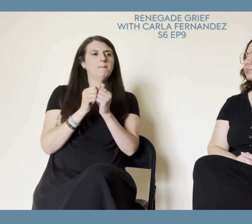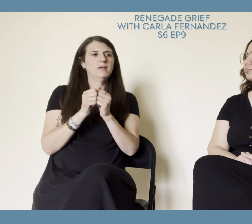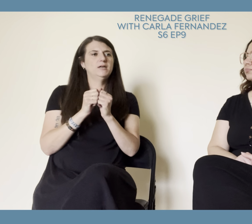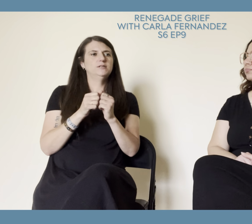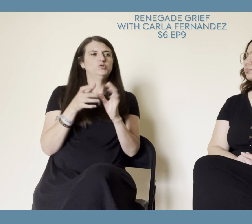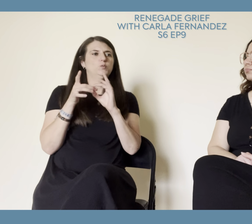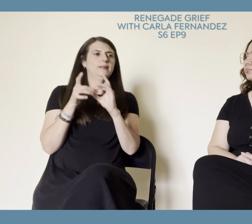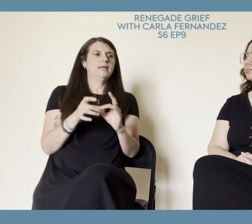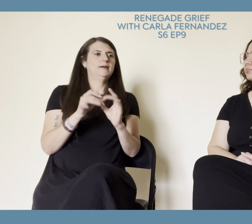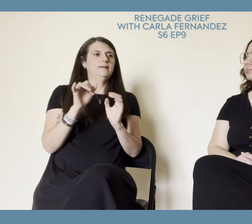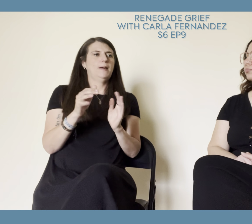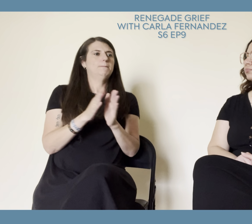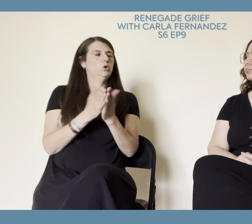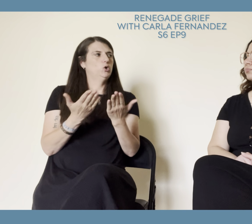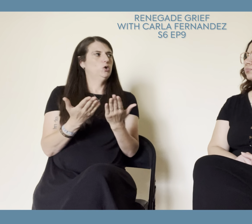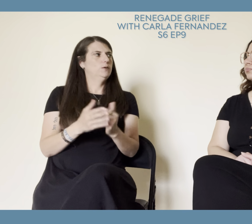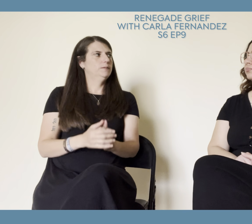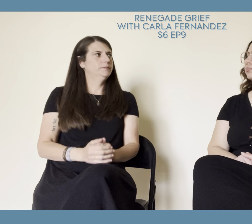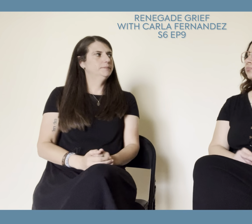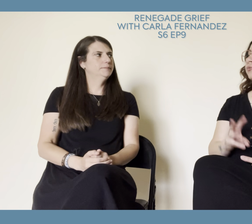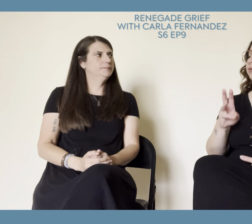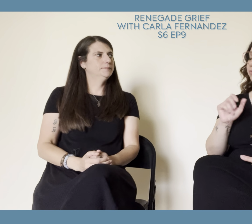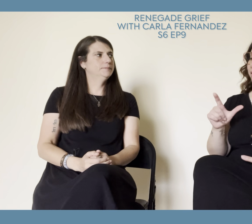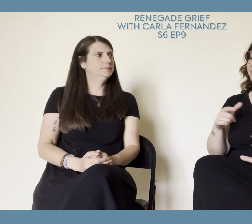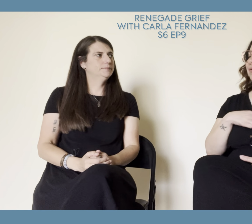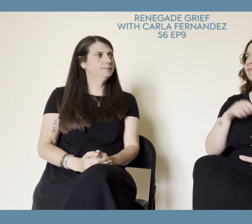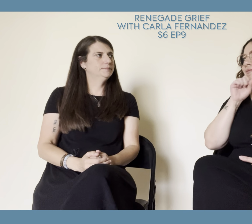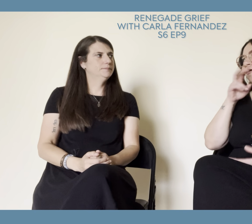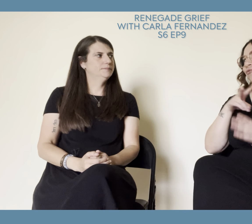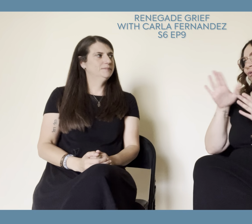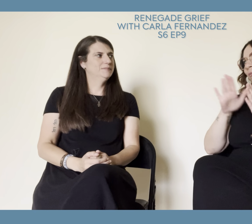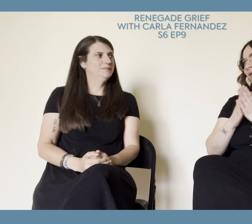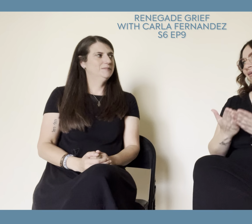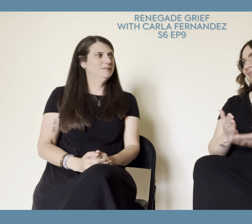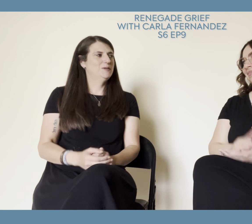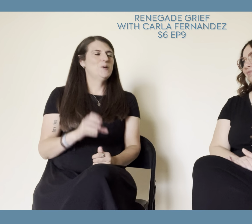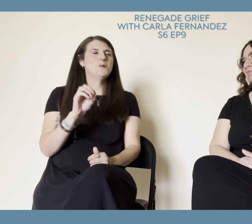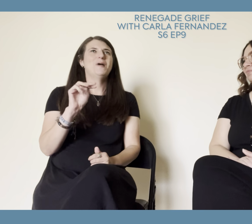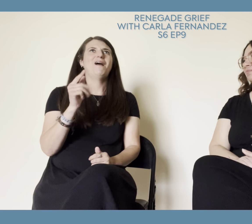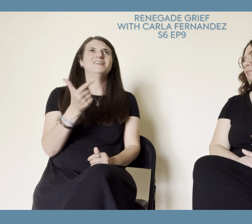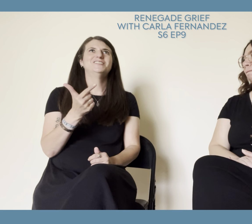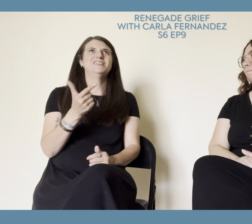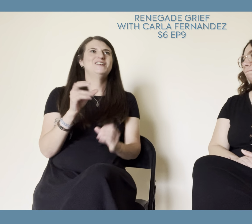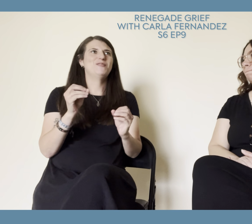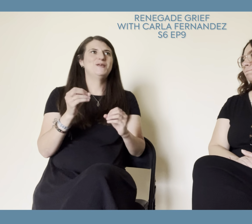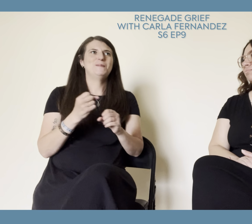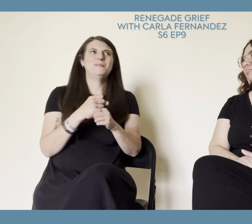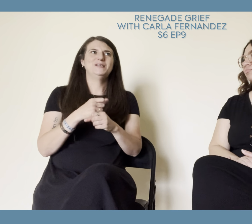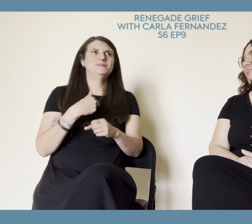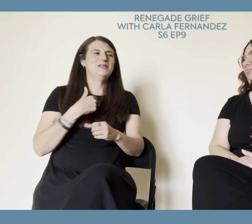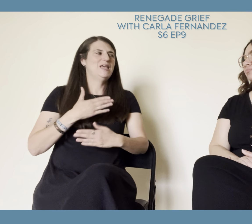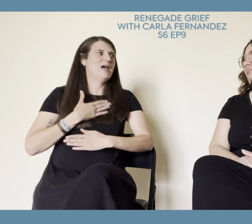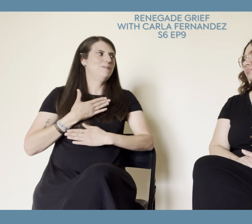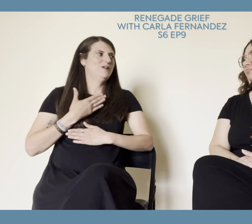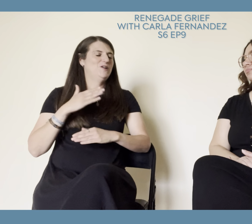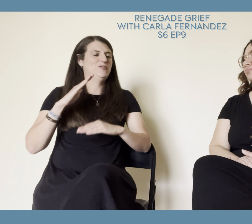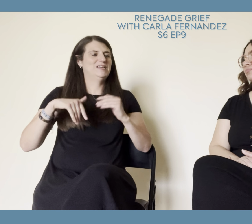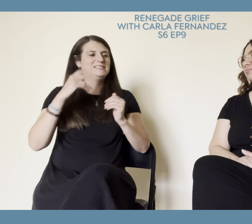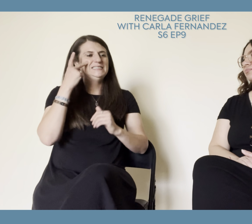of it. Well, I loved reading your book. Oh my gosh, there's nothing makes me happier than seeing my book with a bunch of little tabs